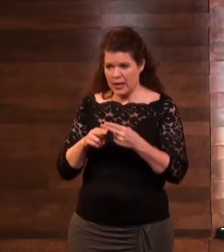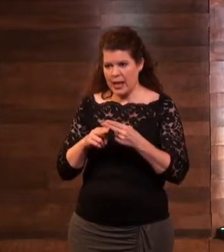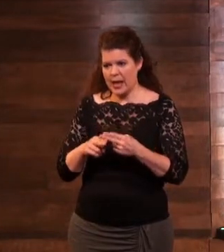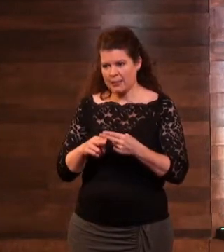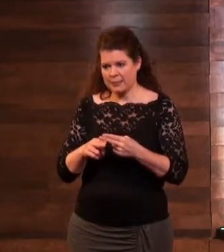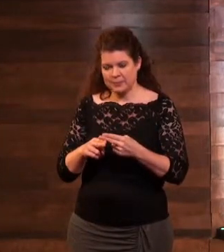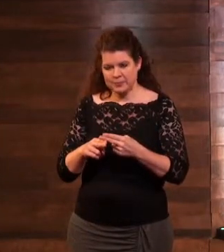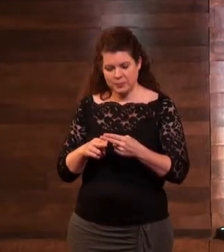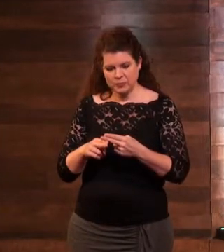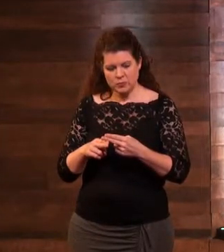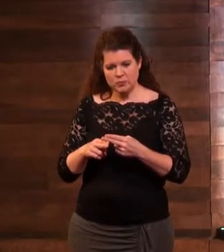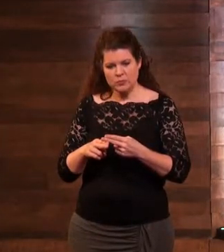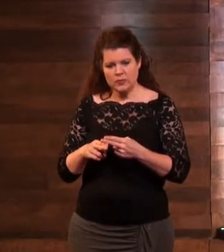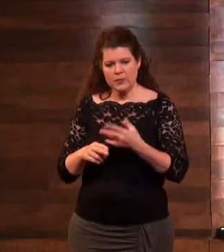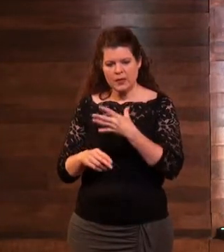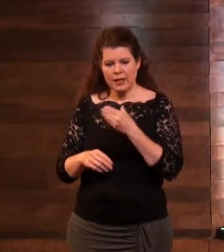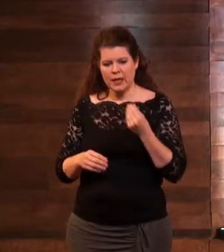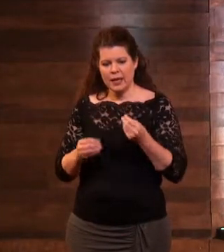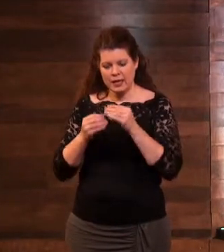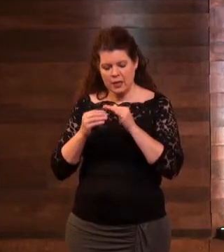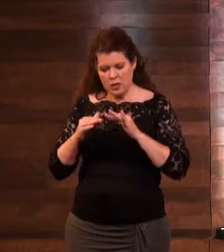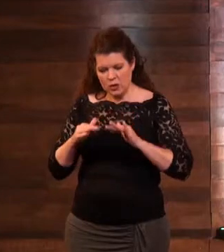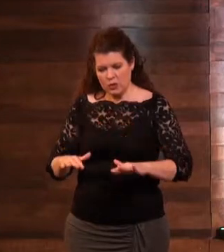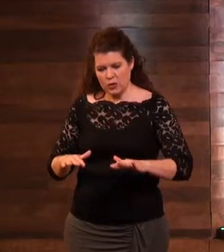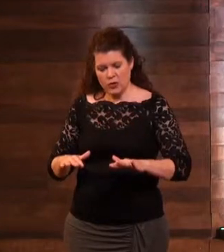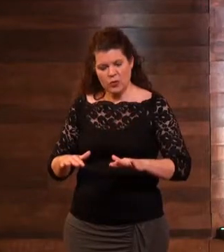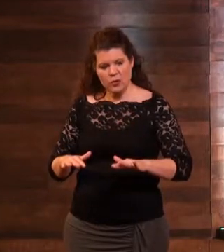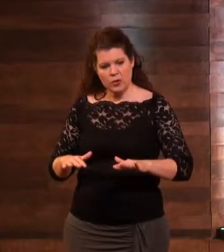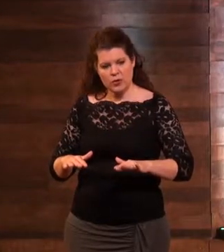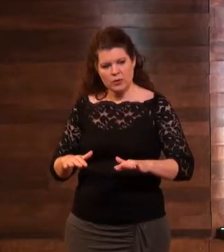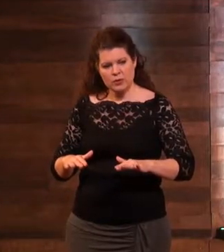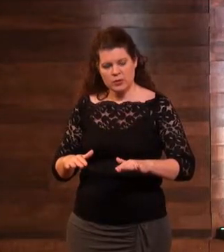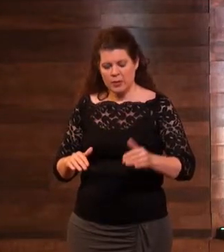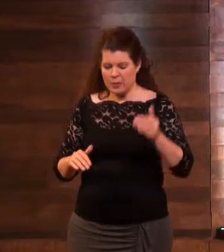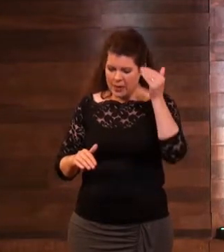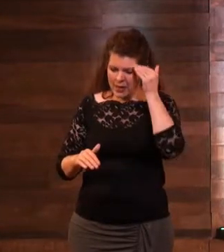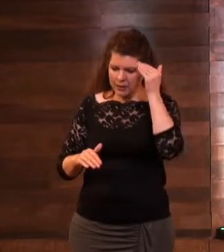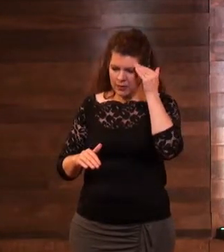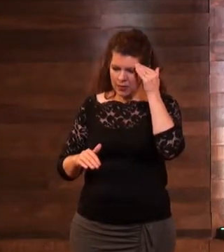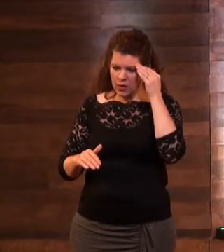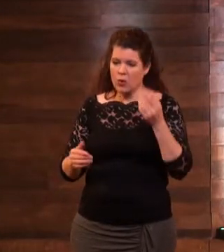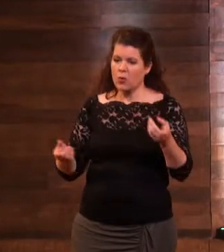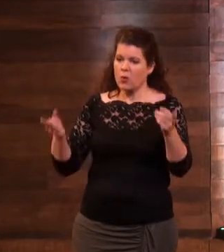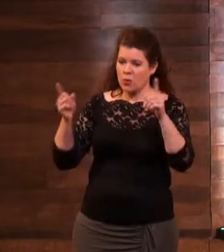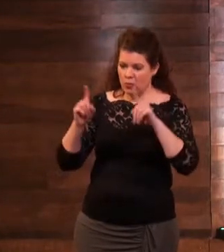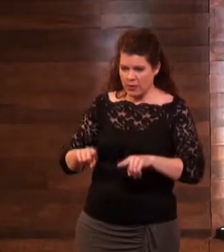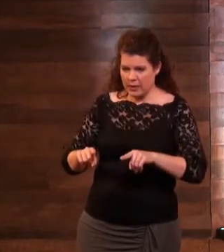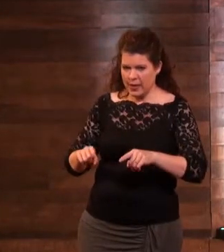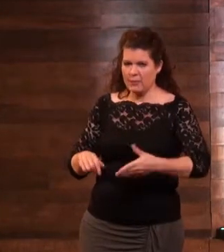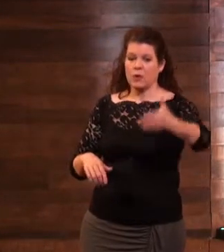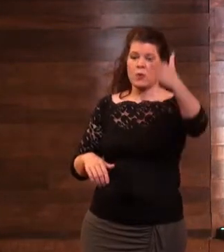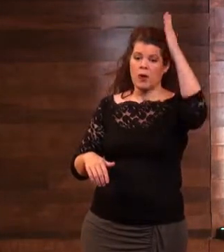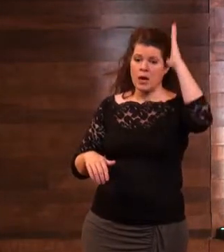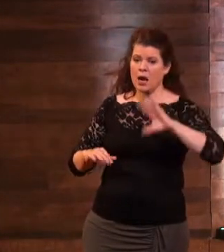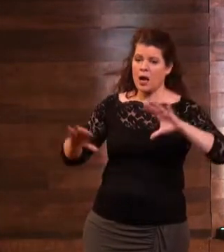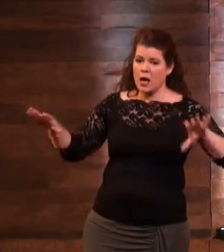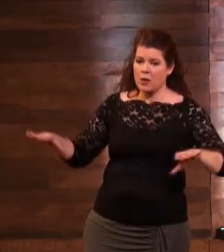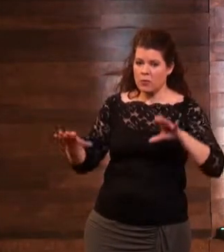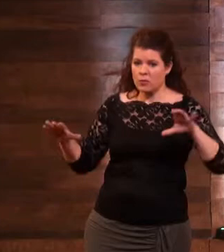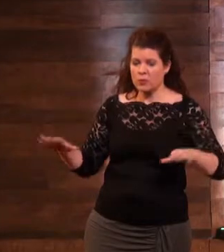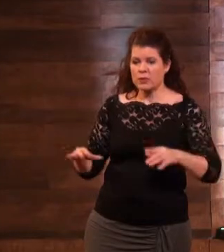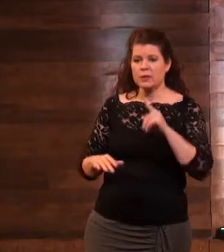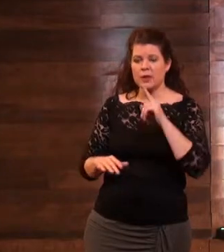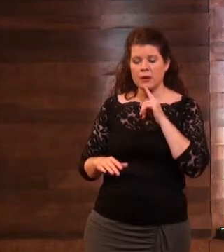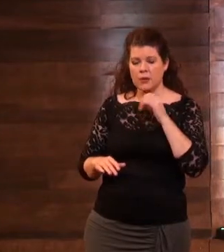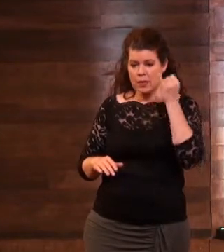the opportunity of finding out what God would have done if you had stood your ground. What would have happened if I'd done the